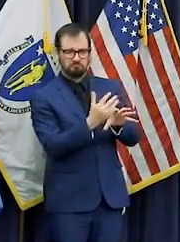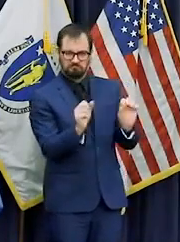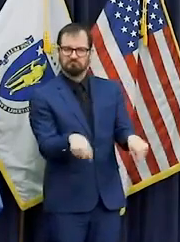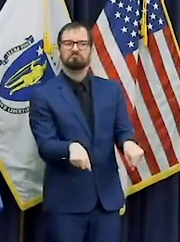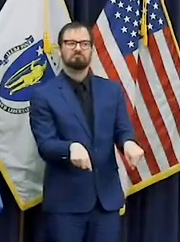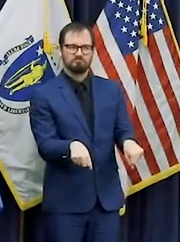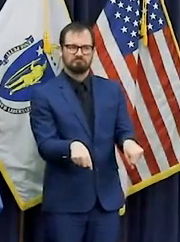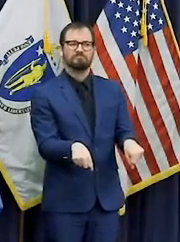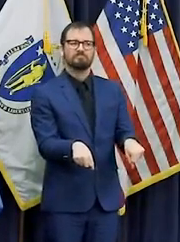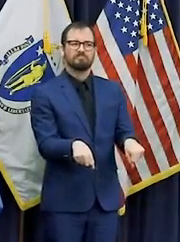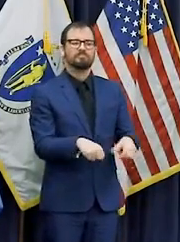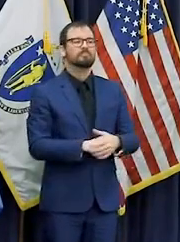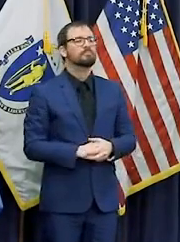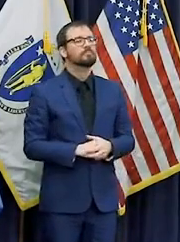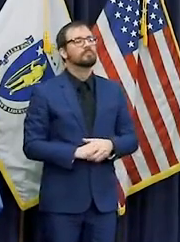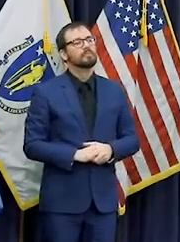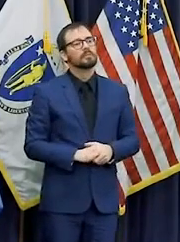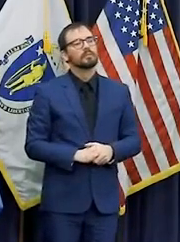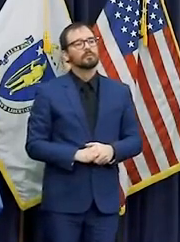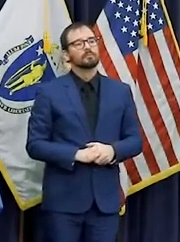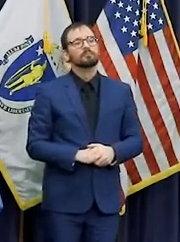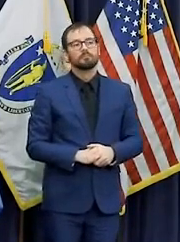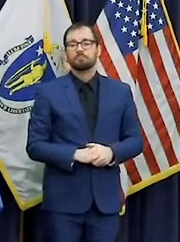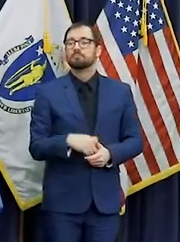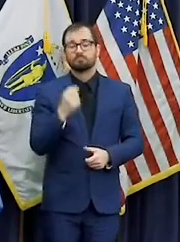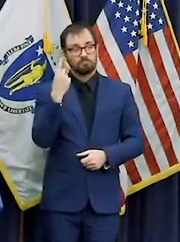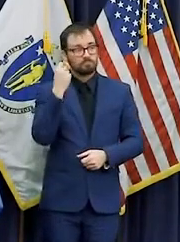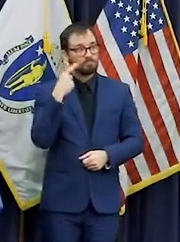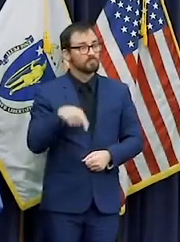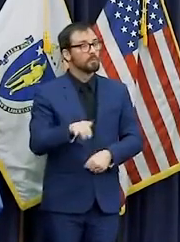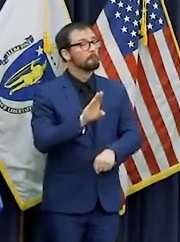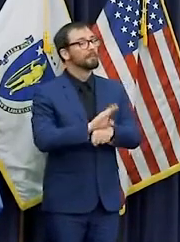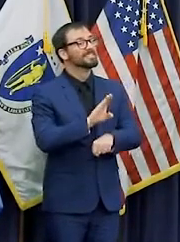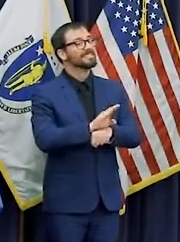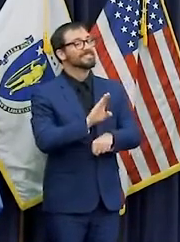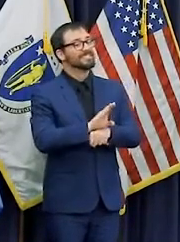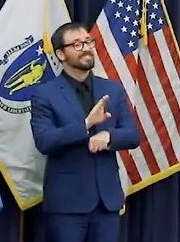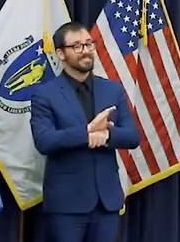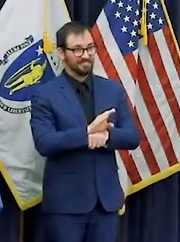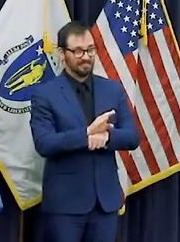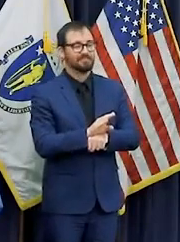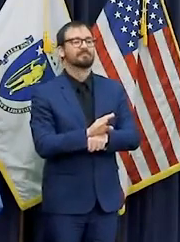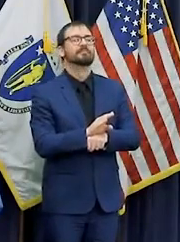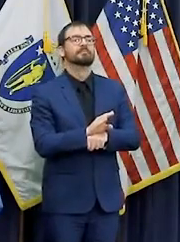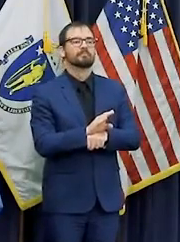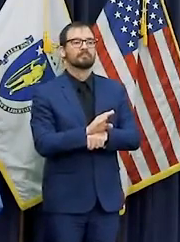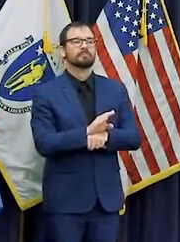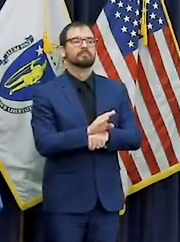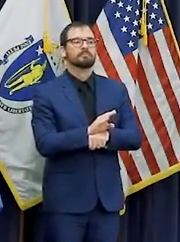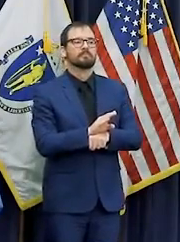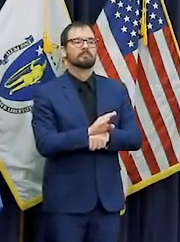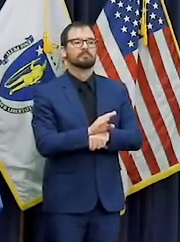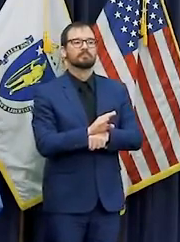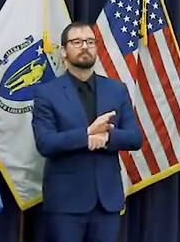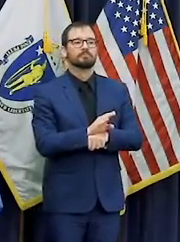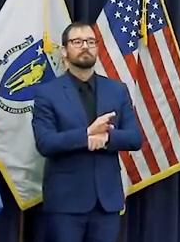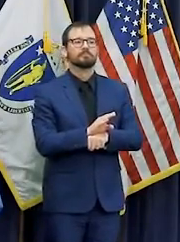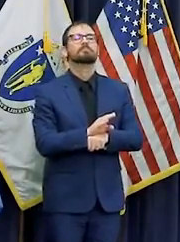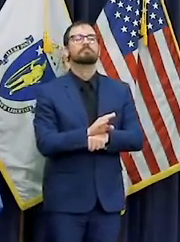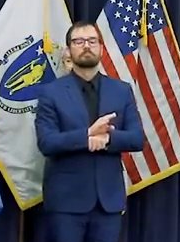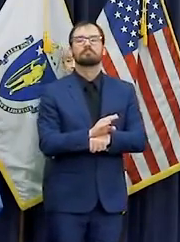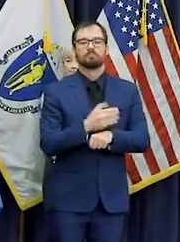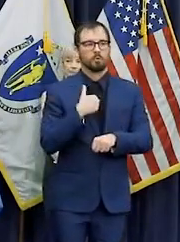a specific list of categories of businesses that we consider essential to supporting the people of Massachusetts as we